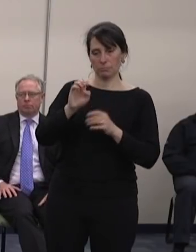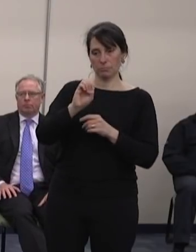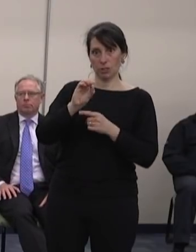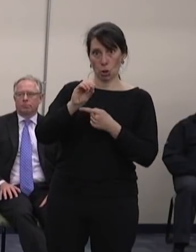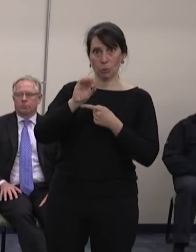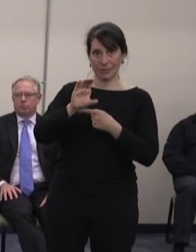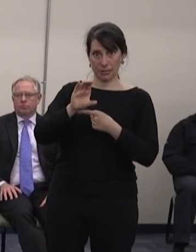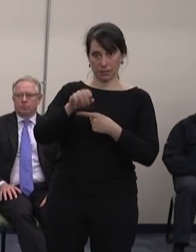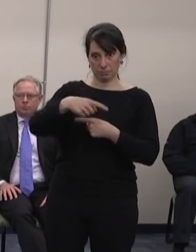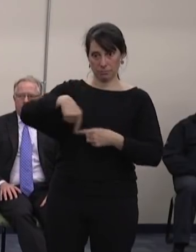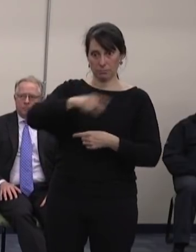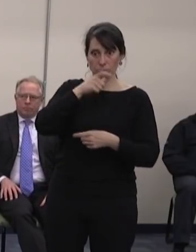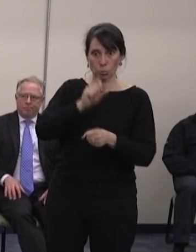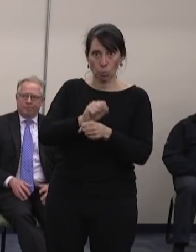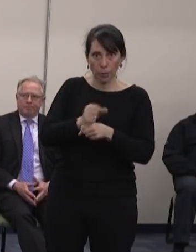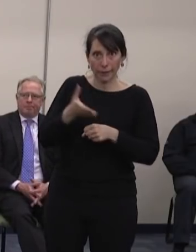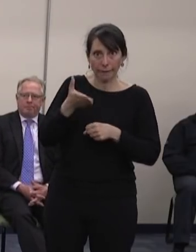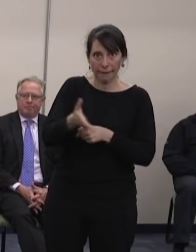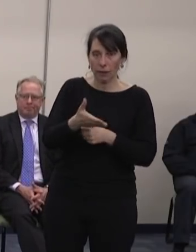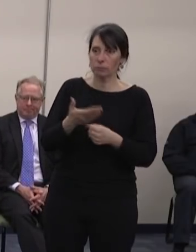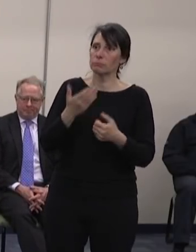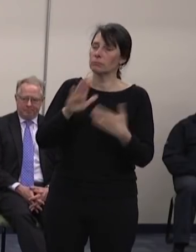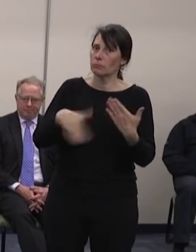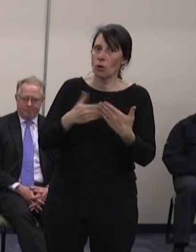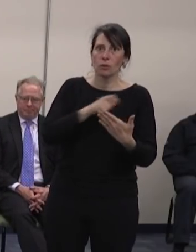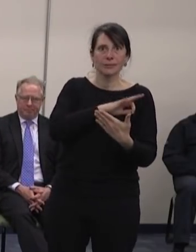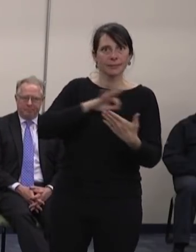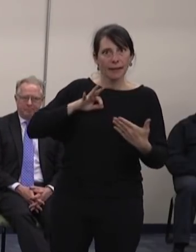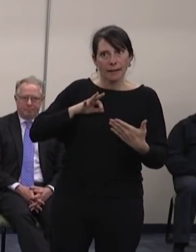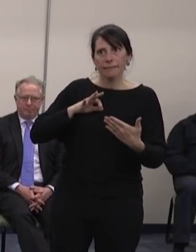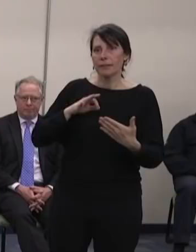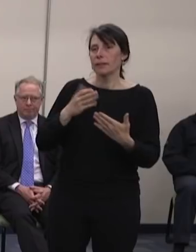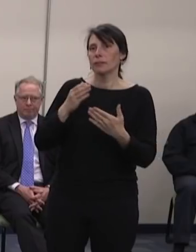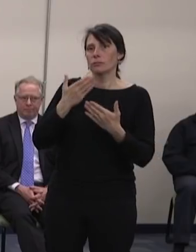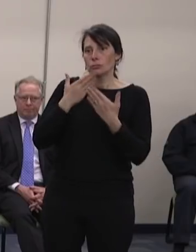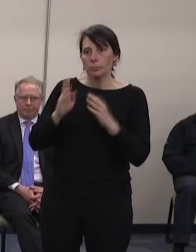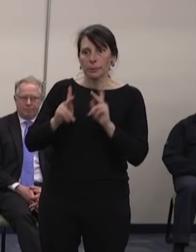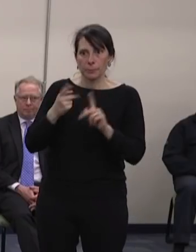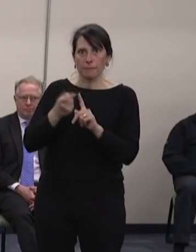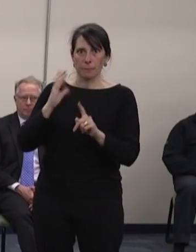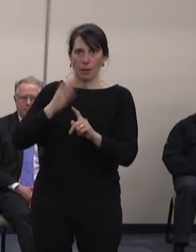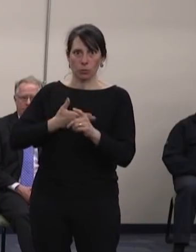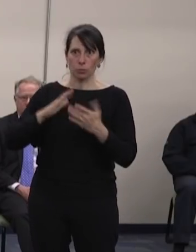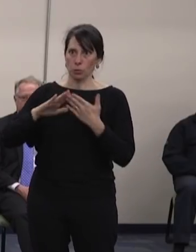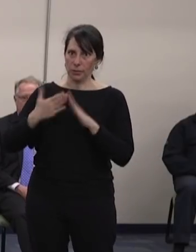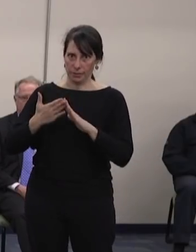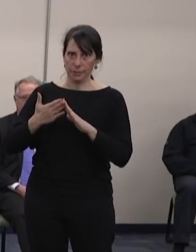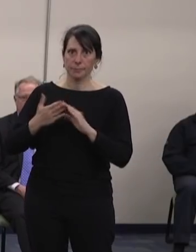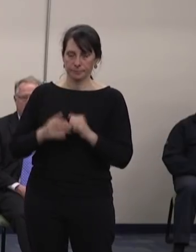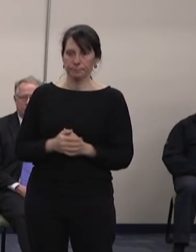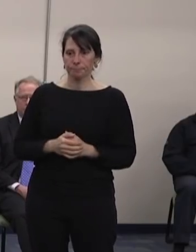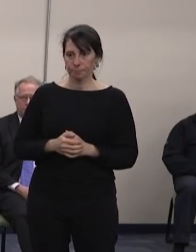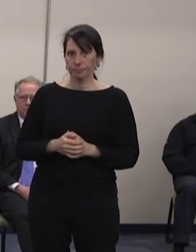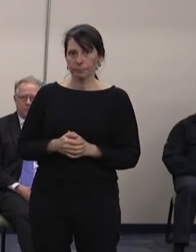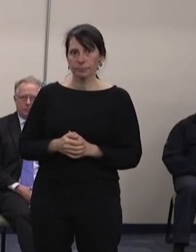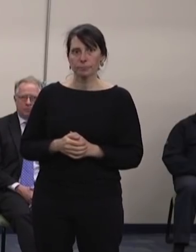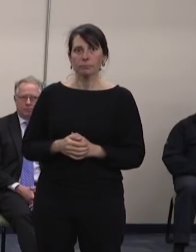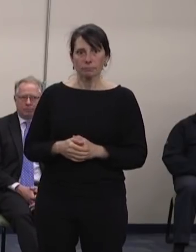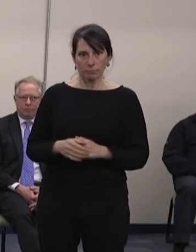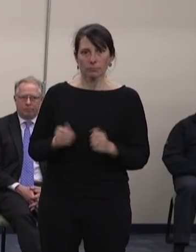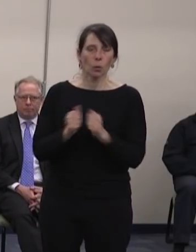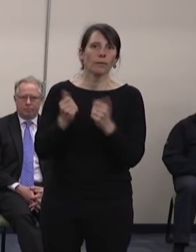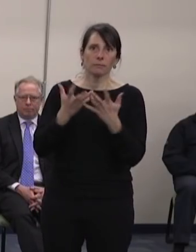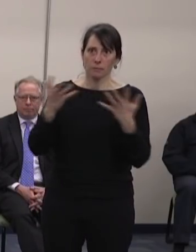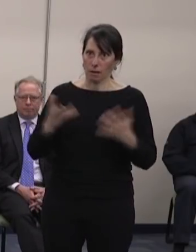with experienced and dedicated members in our community. They have as much at stake as you and I